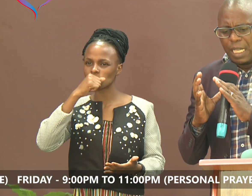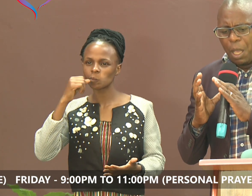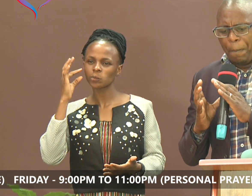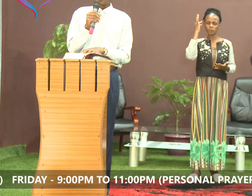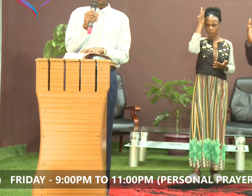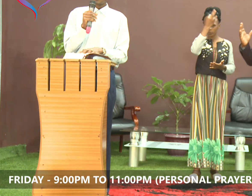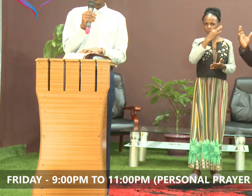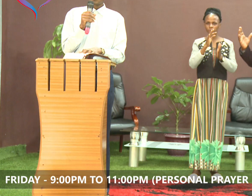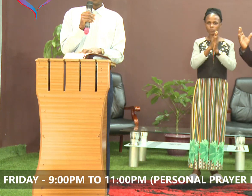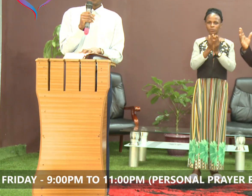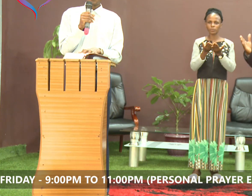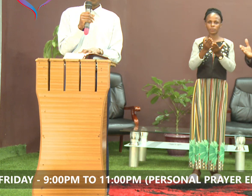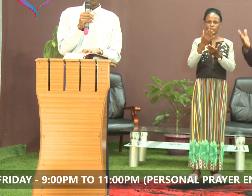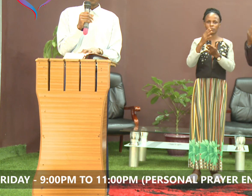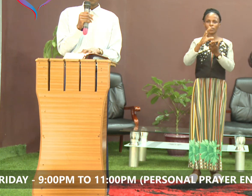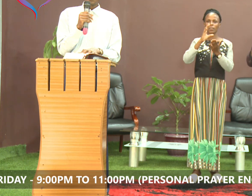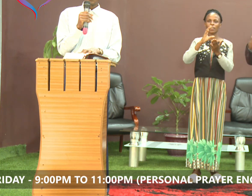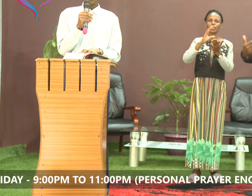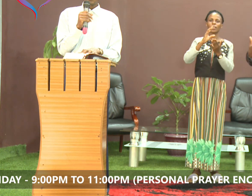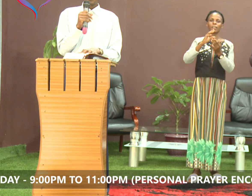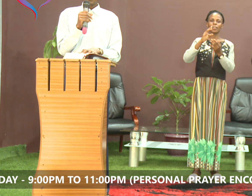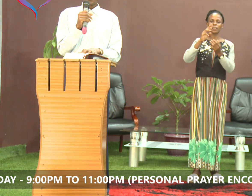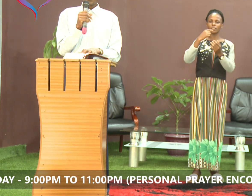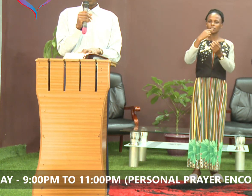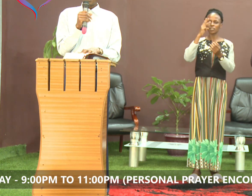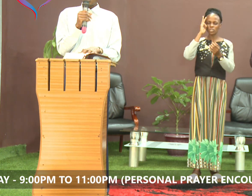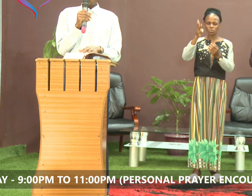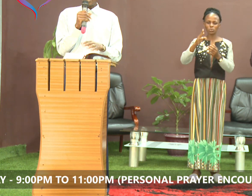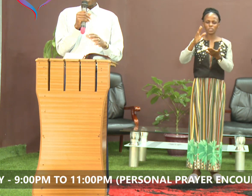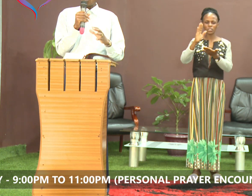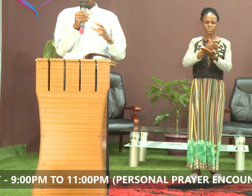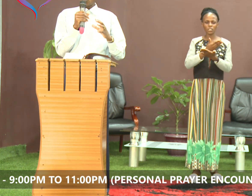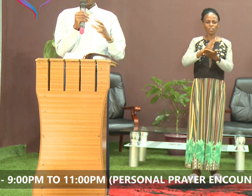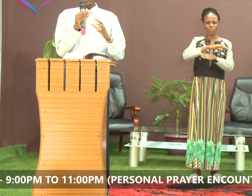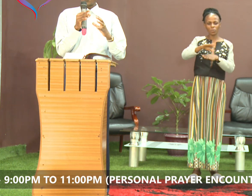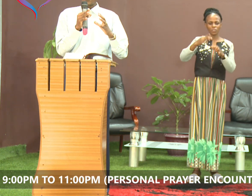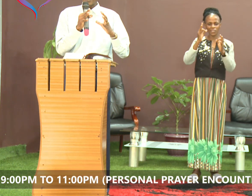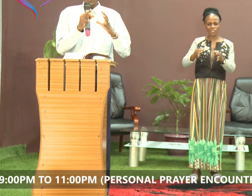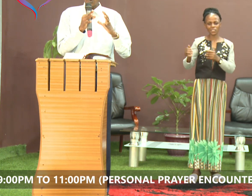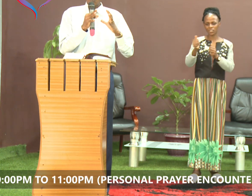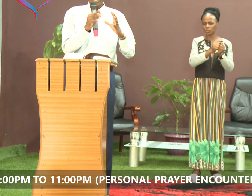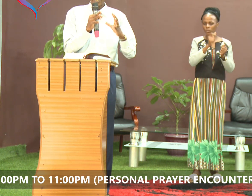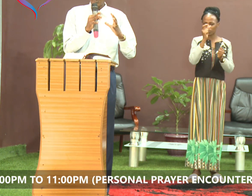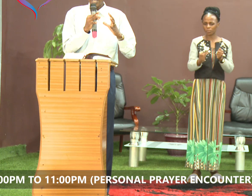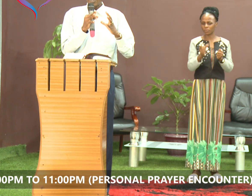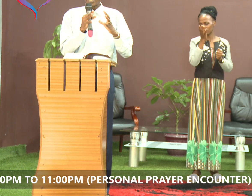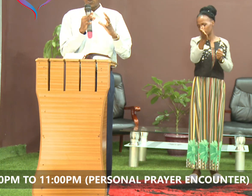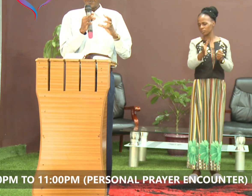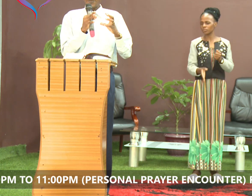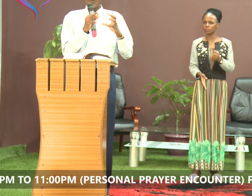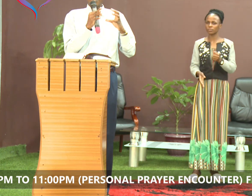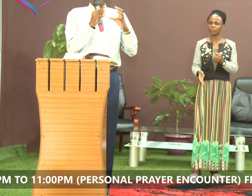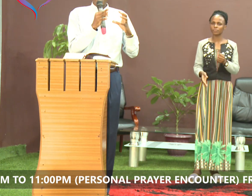is personal and you say that you're going to share everything with this person? Mulinawo ko Facebook page je mugamba